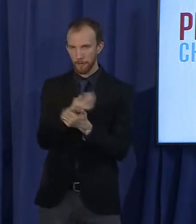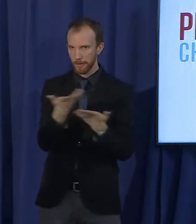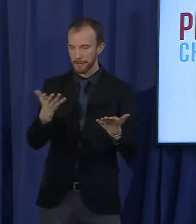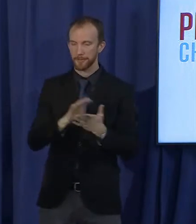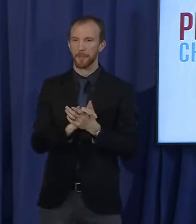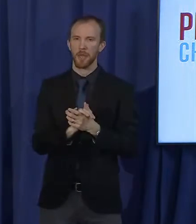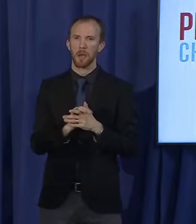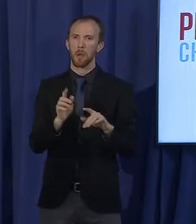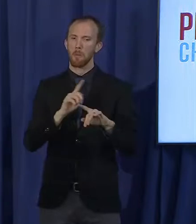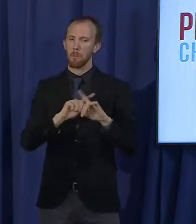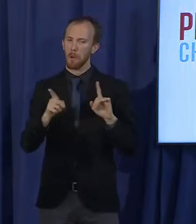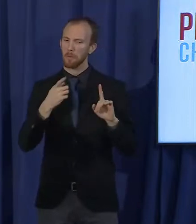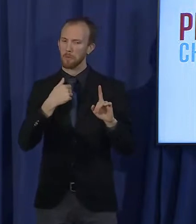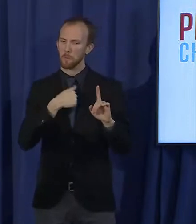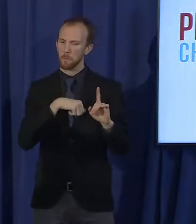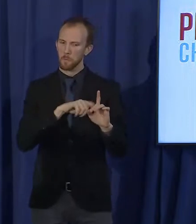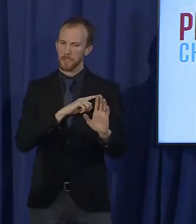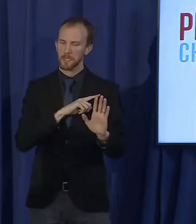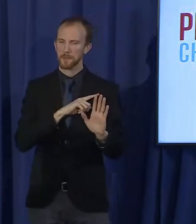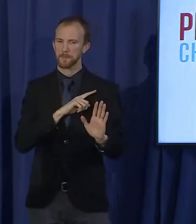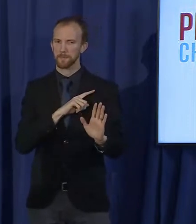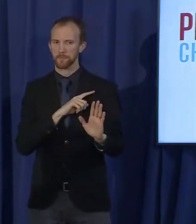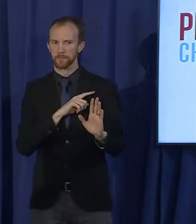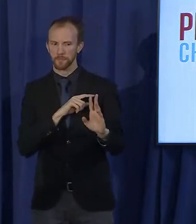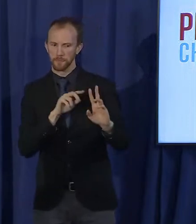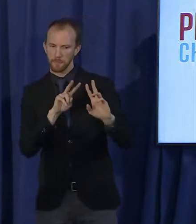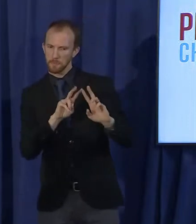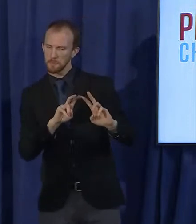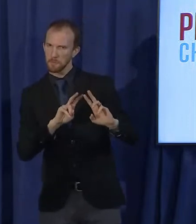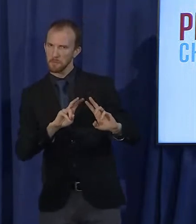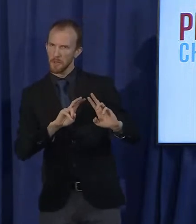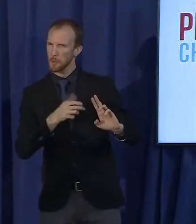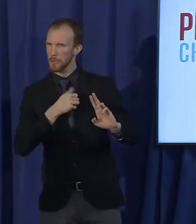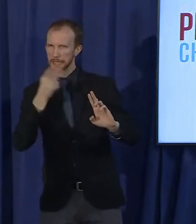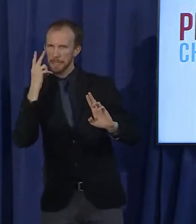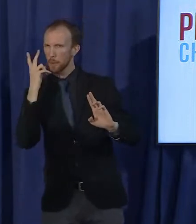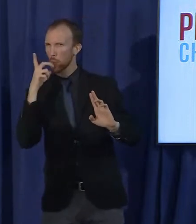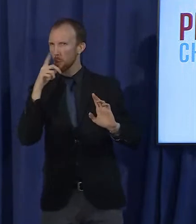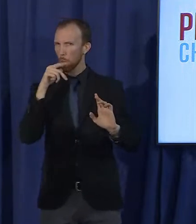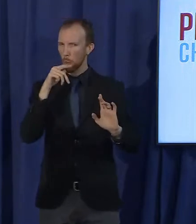the percentage of eligible